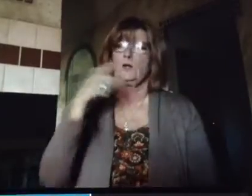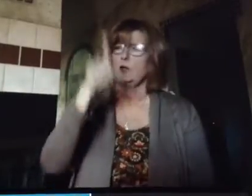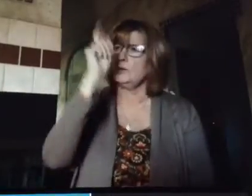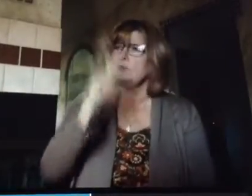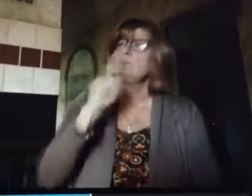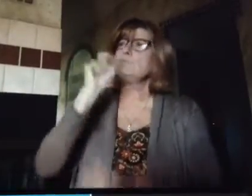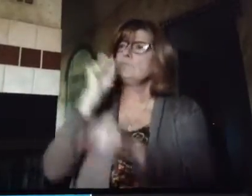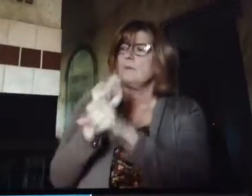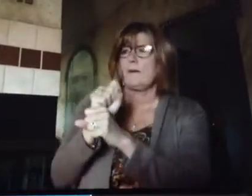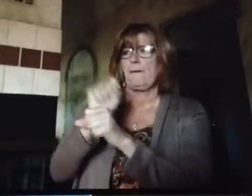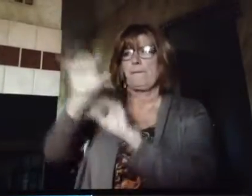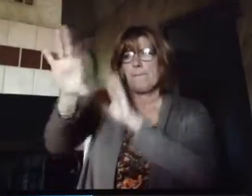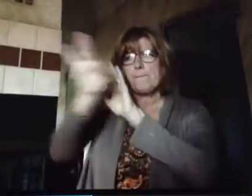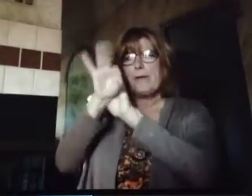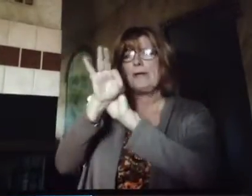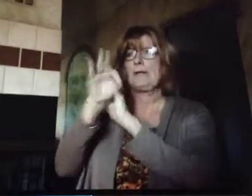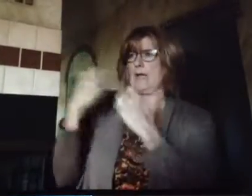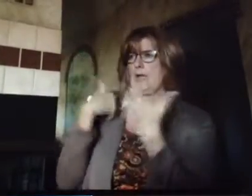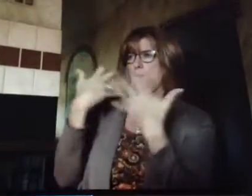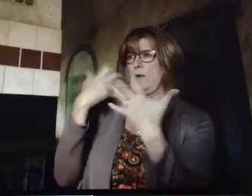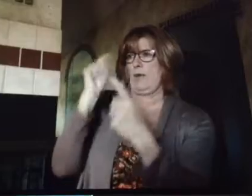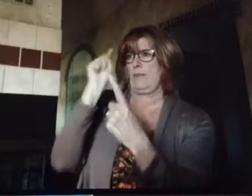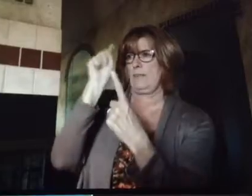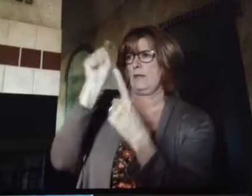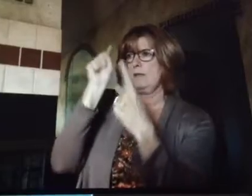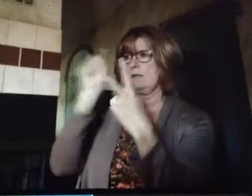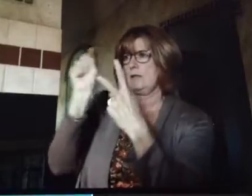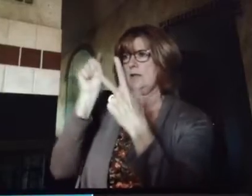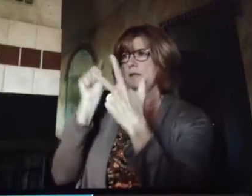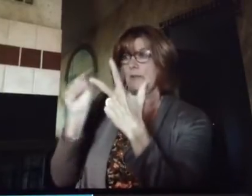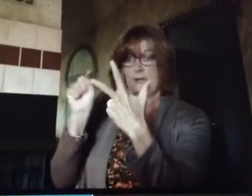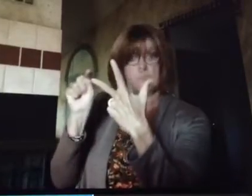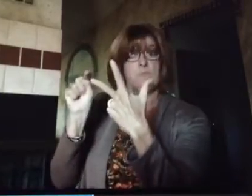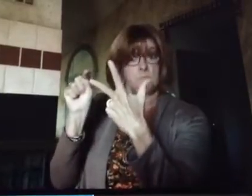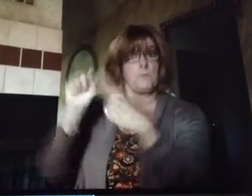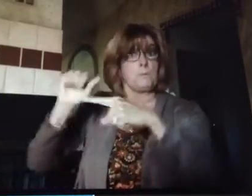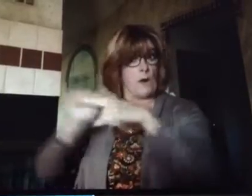You need to work really hard on that and interact with many different people.